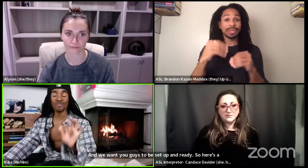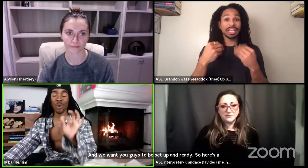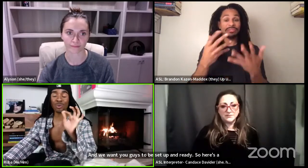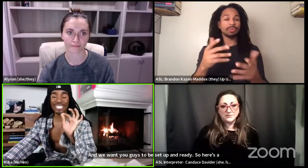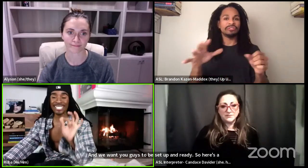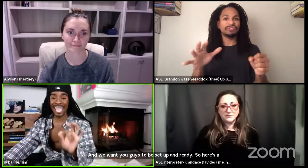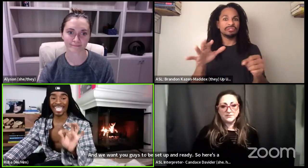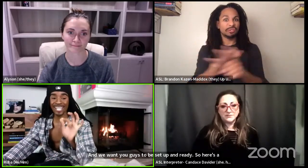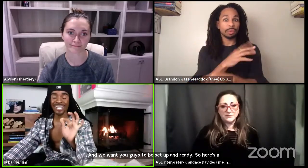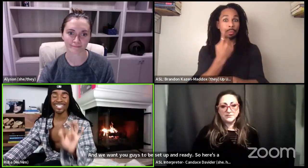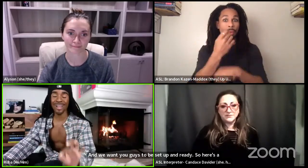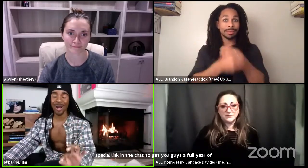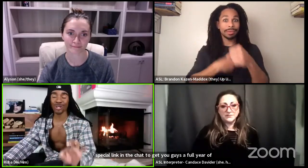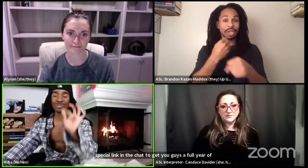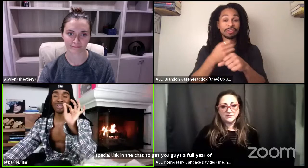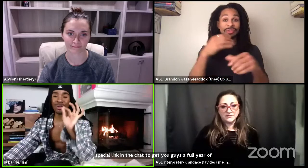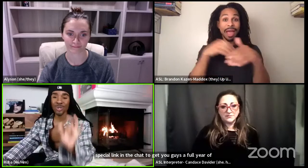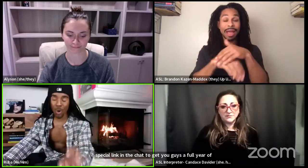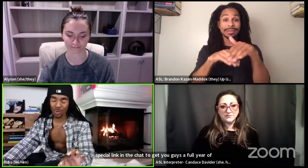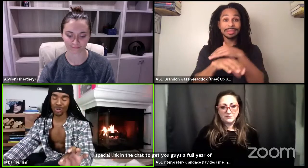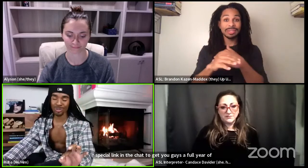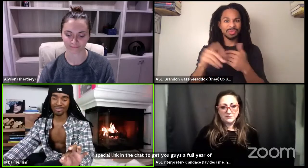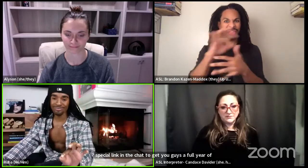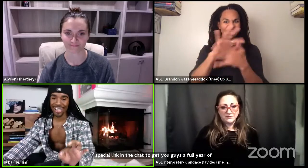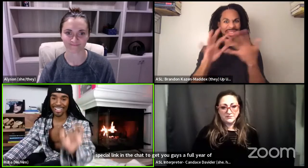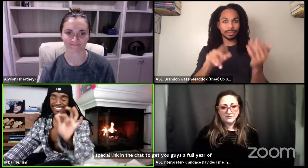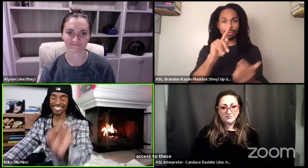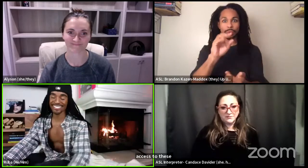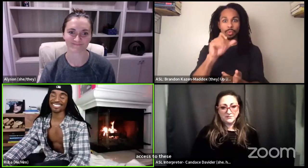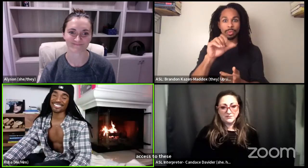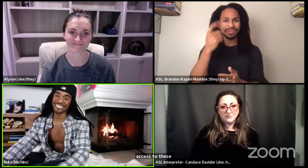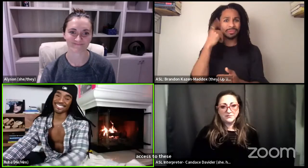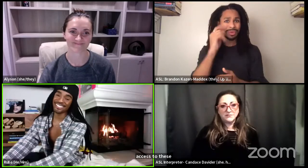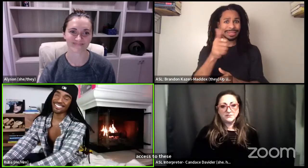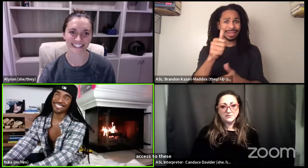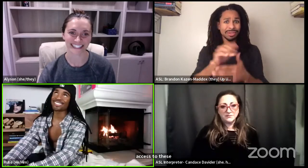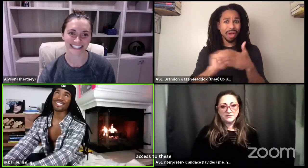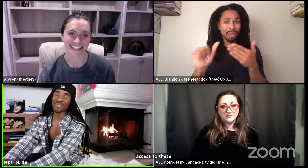tools for only $10 total. Allison?